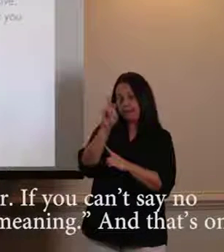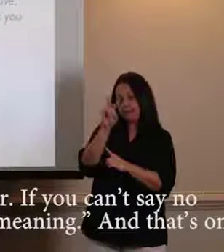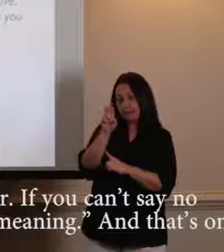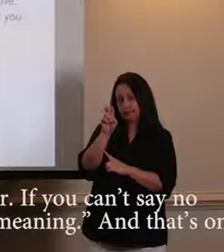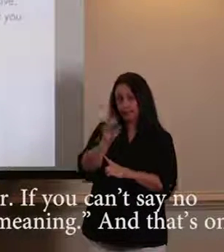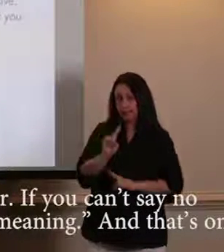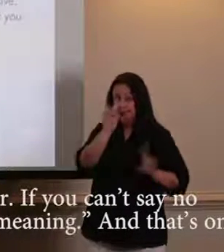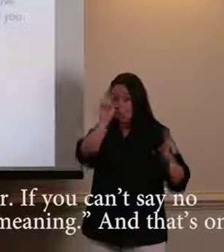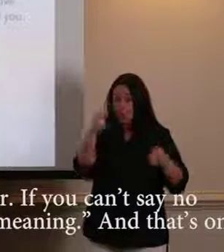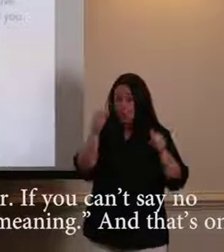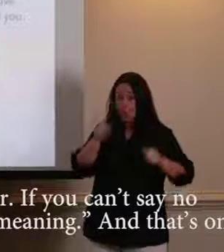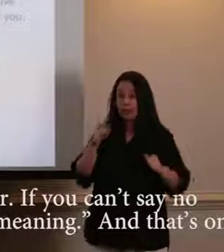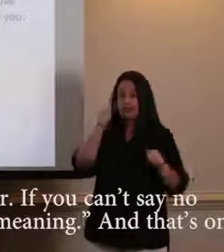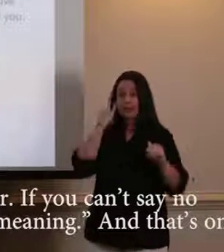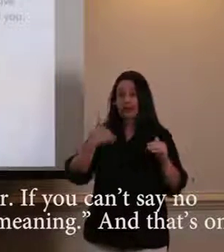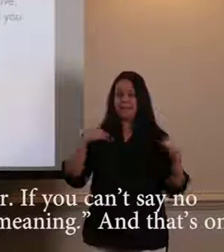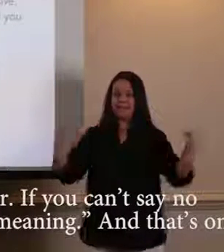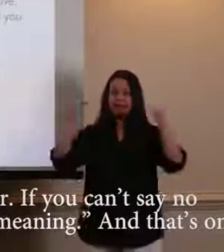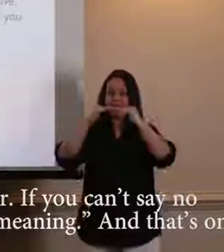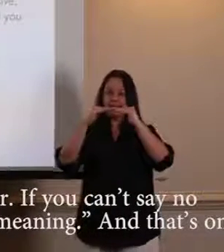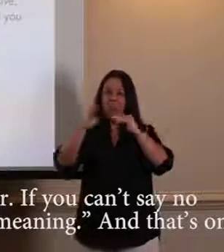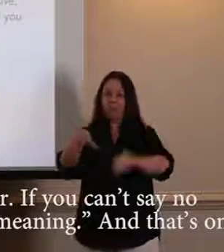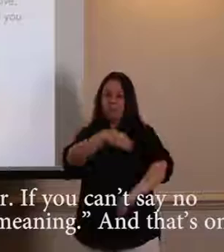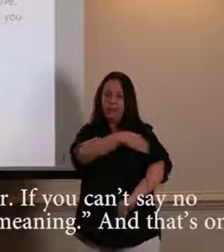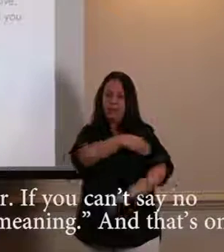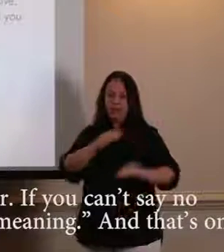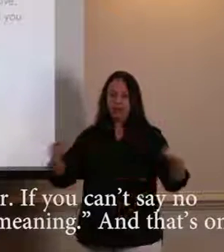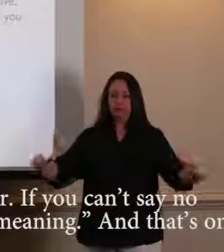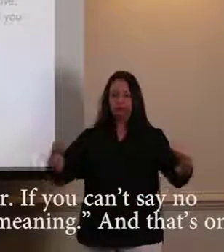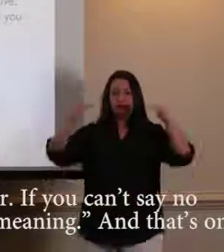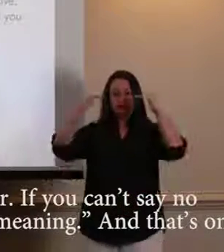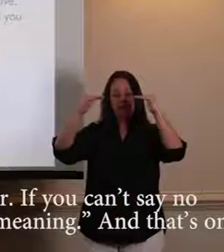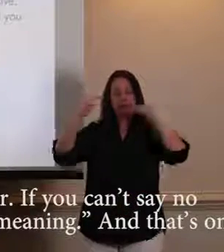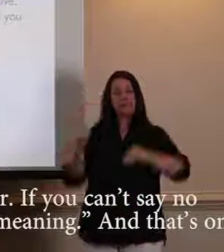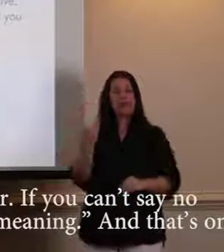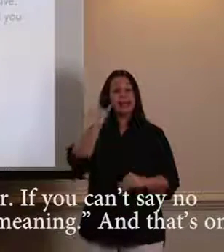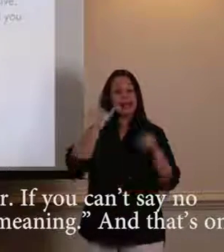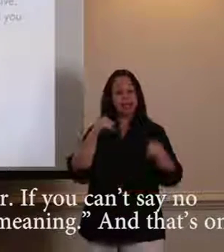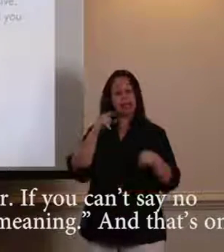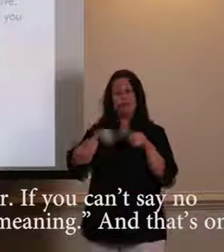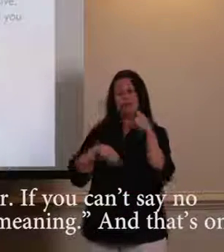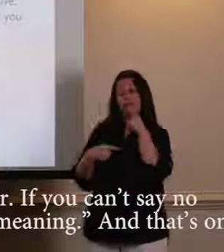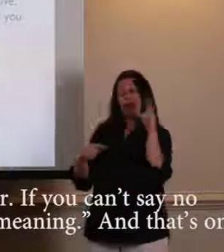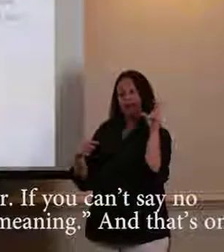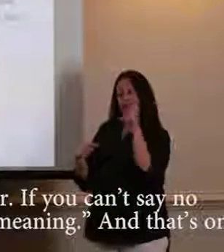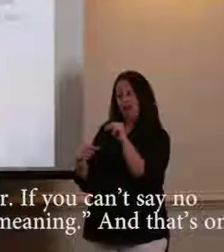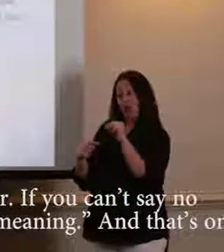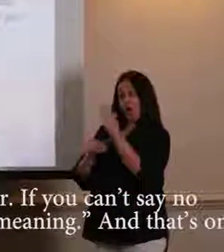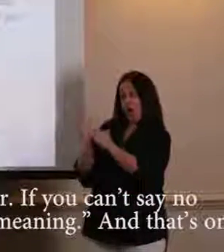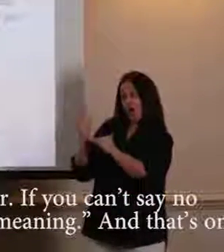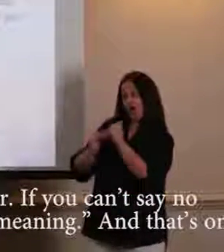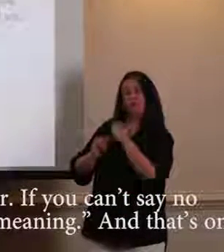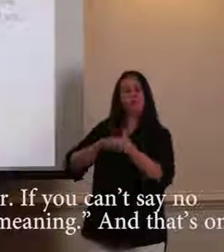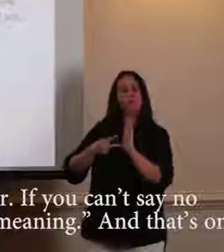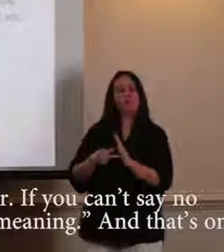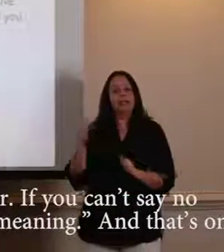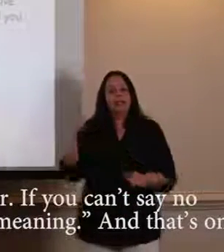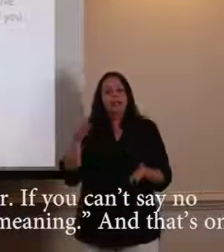when there is equal power. If you can't say no comfortably, then yes has no meaning. And that's one of the